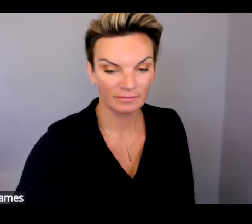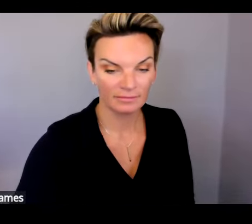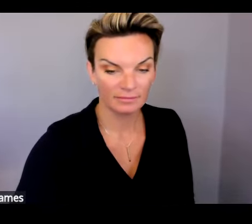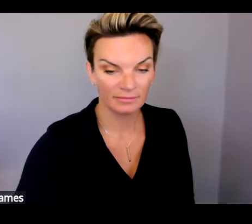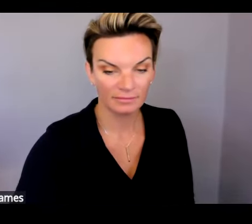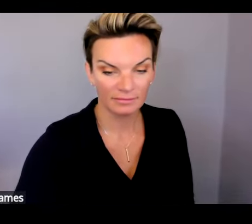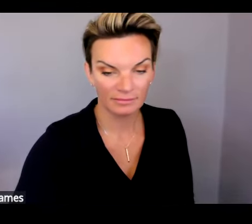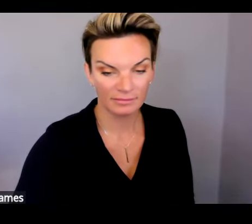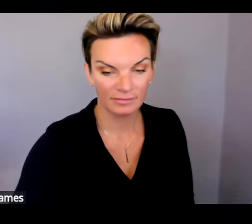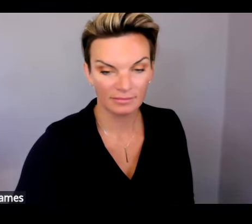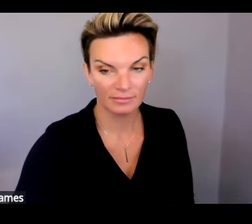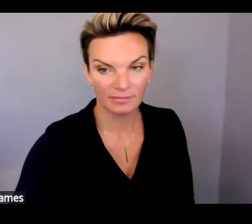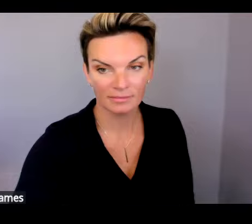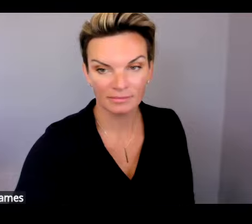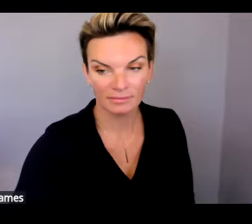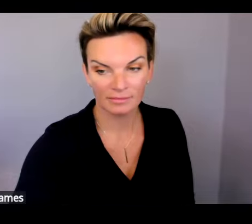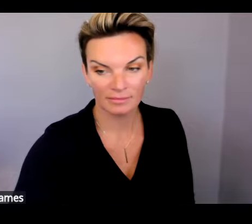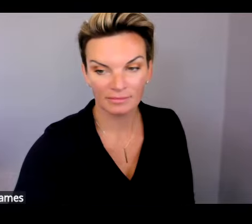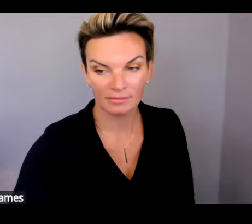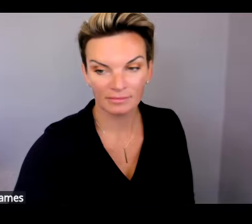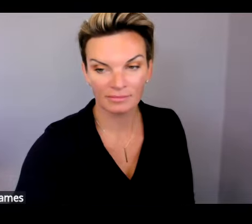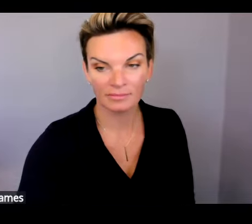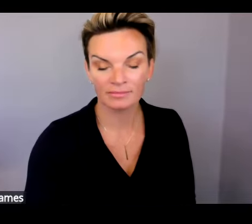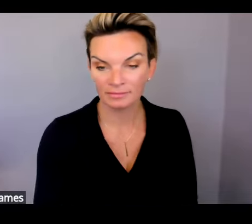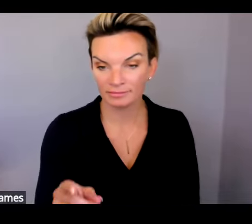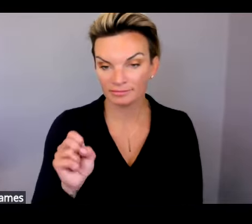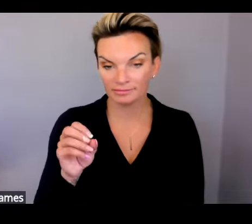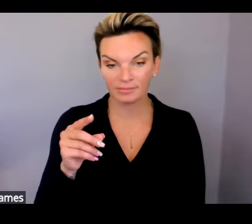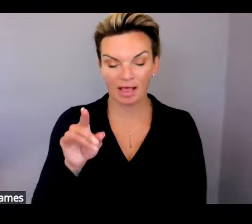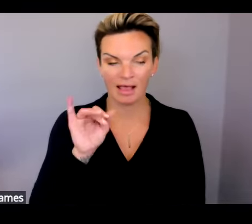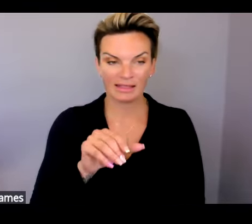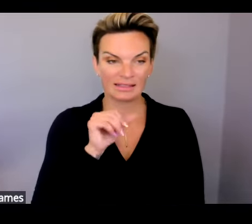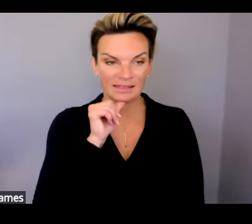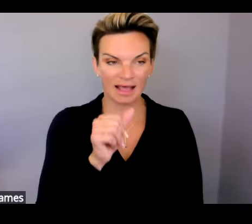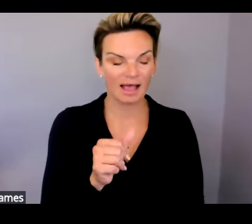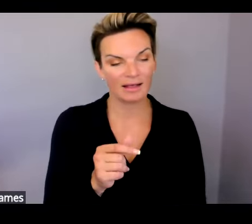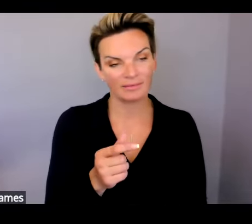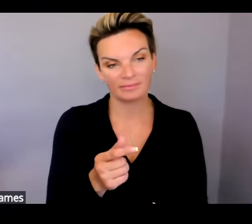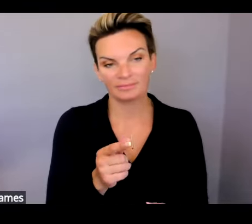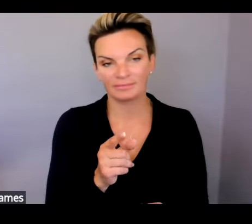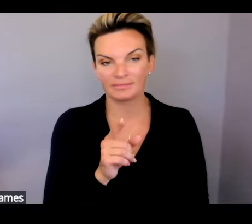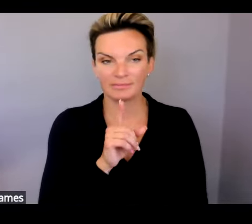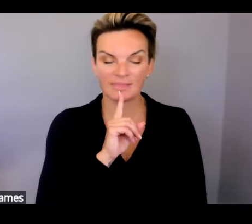signature, that we're going to assume it's not. I mean, that's not necessarily